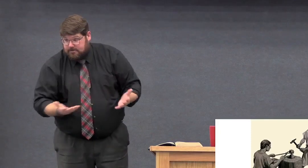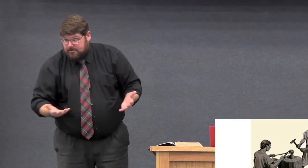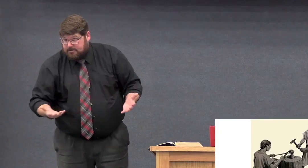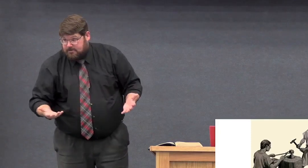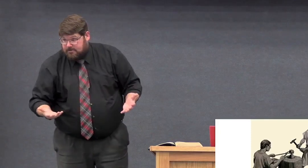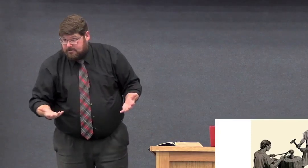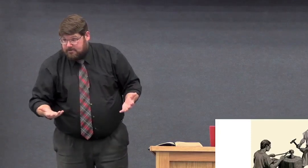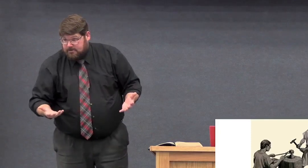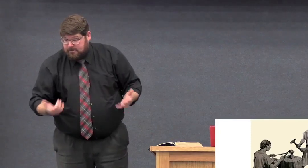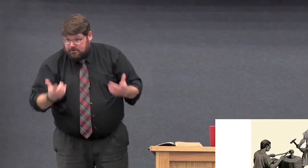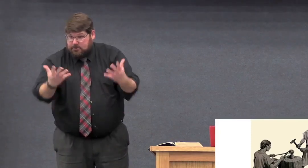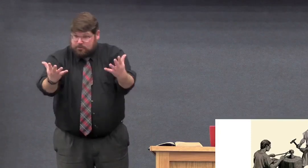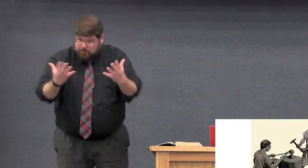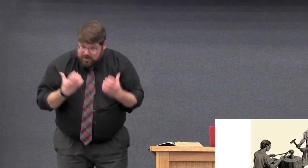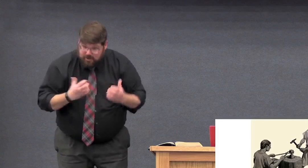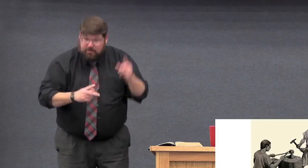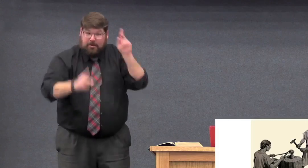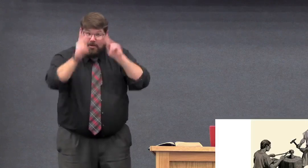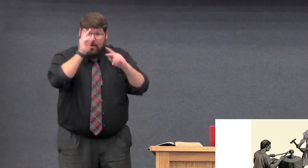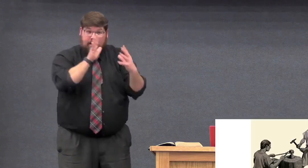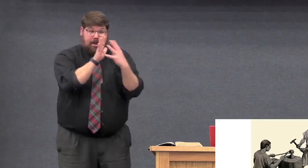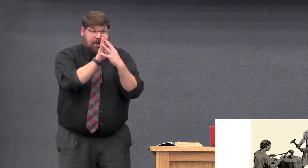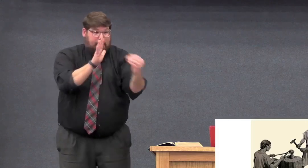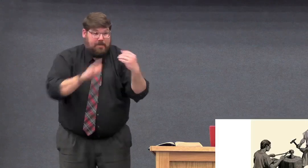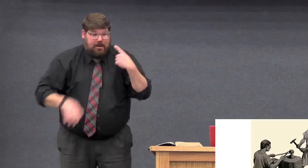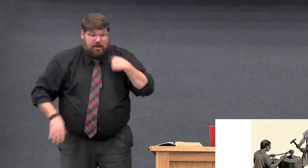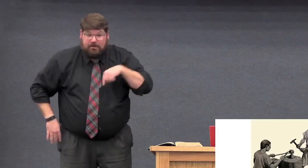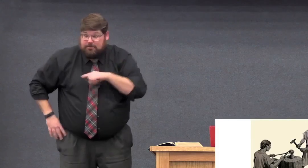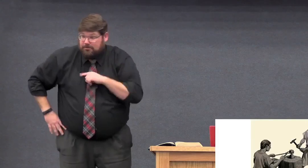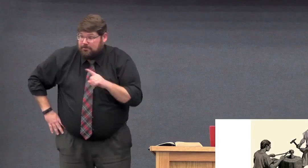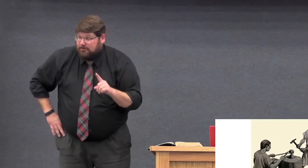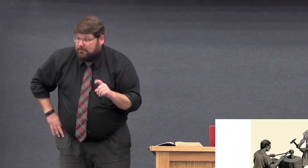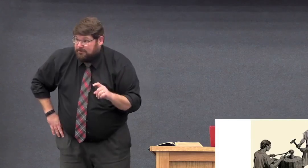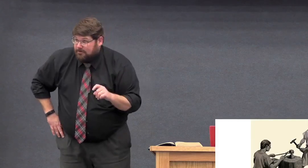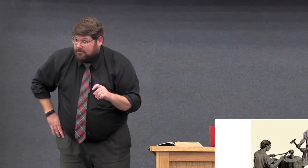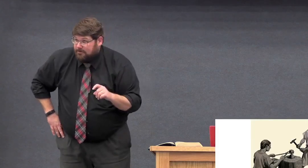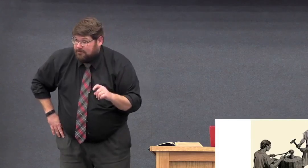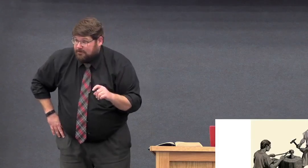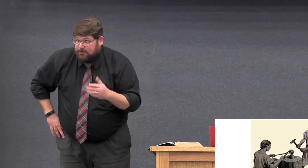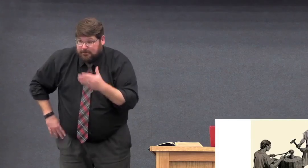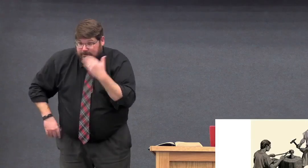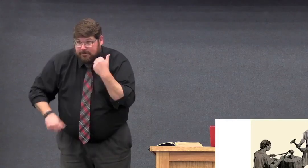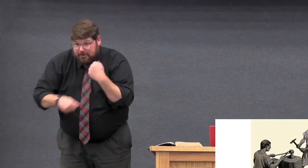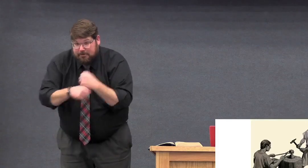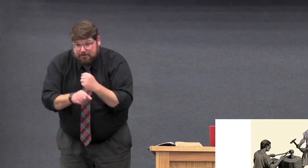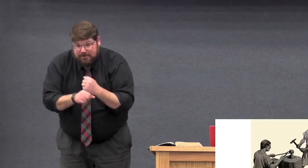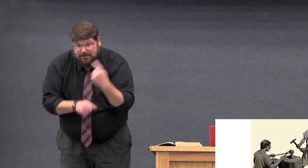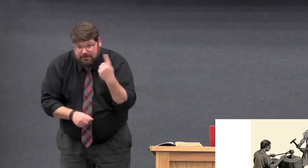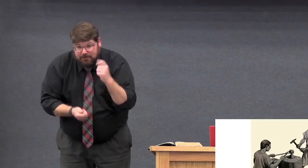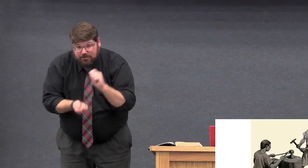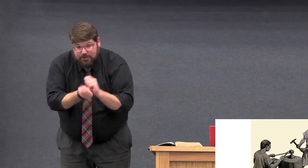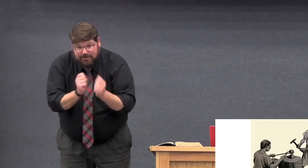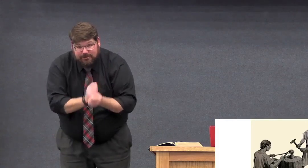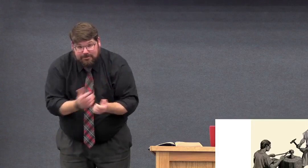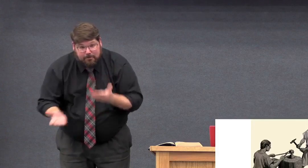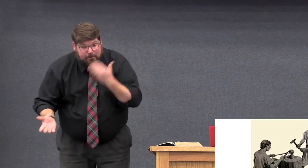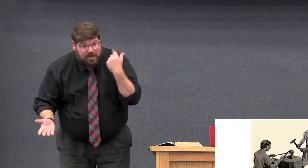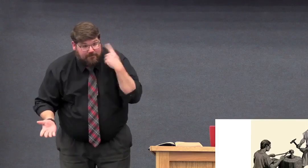you understand what I mean here? Do you want other churches to copy us how we are right now? And if